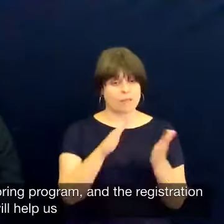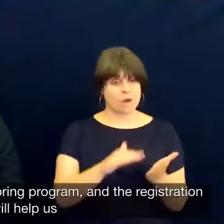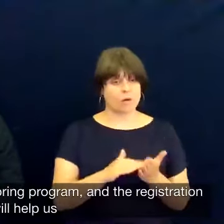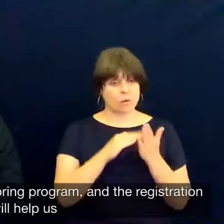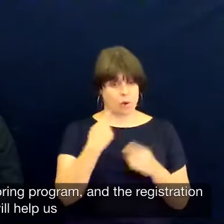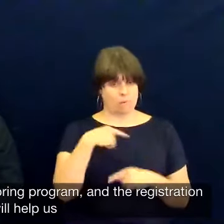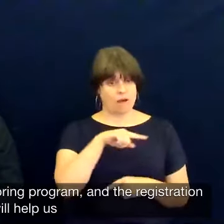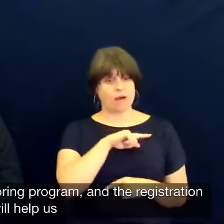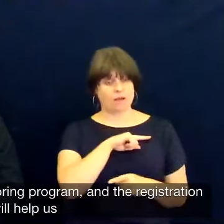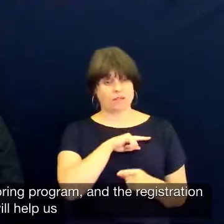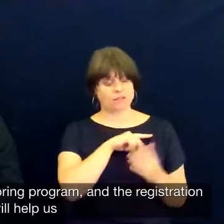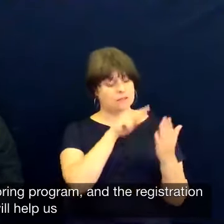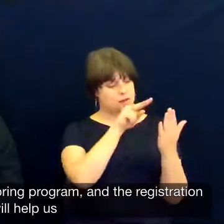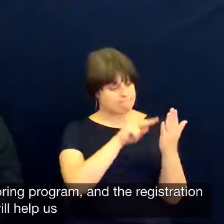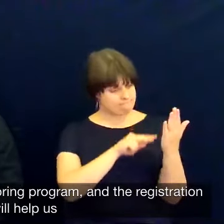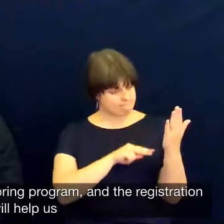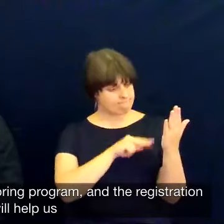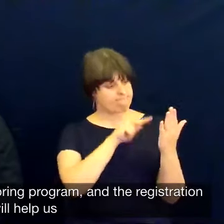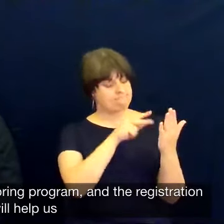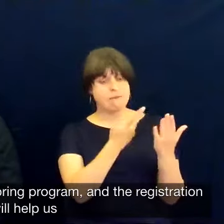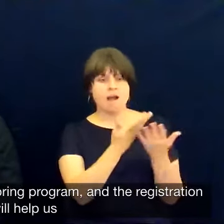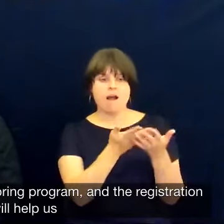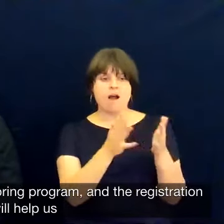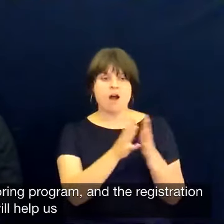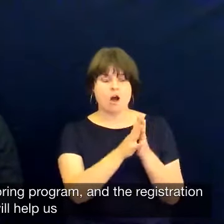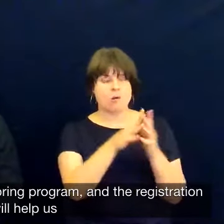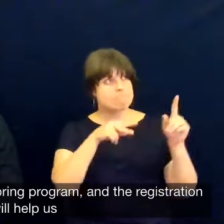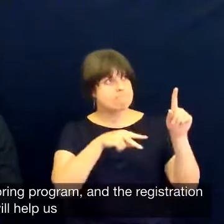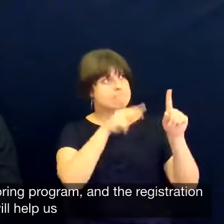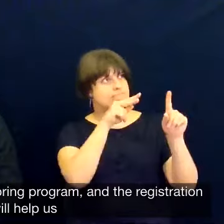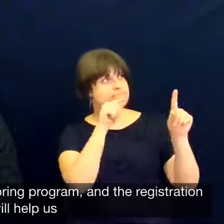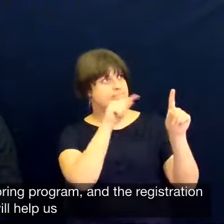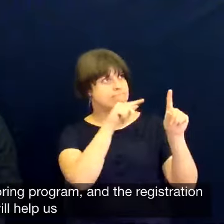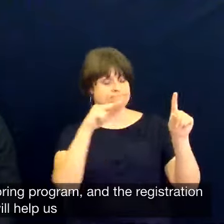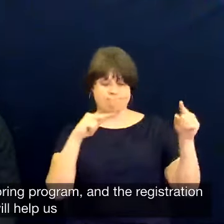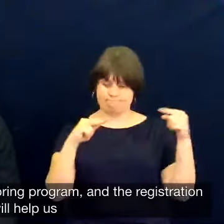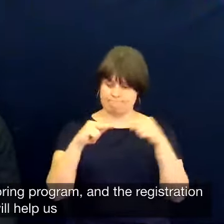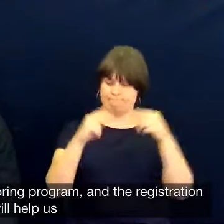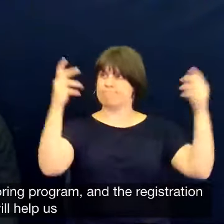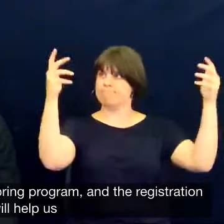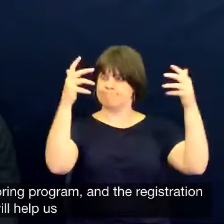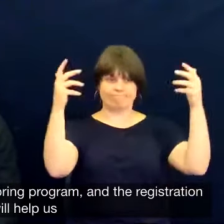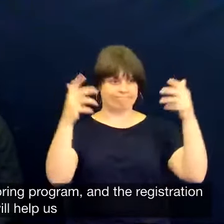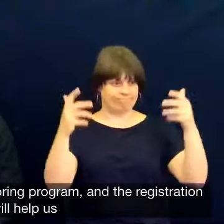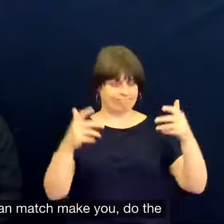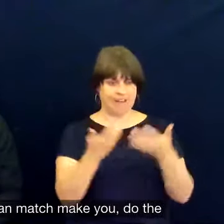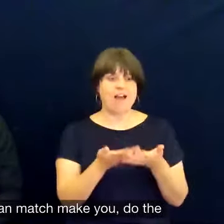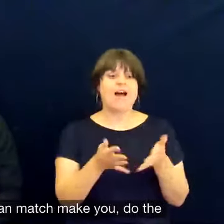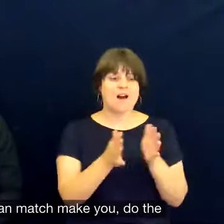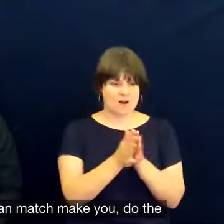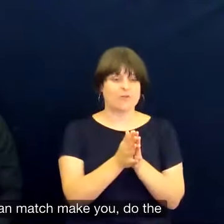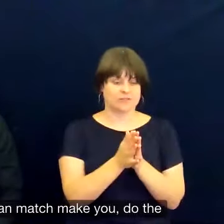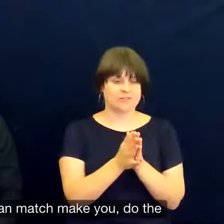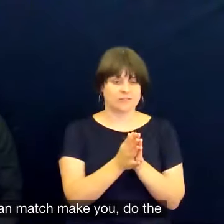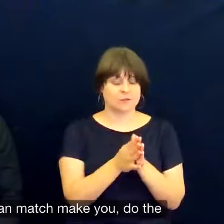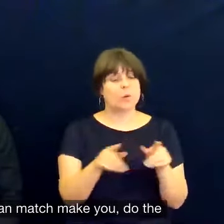identify how we can matchmake you, do the matchmaking process, and follow up with